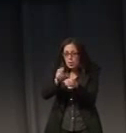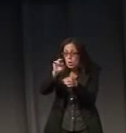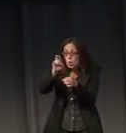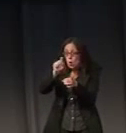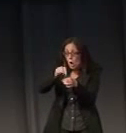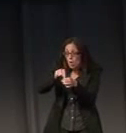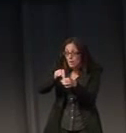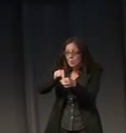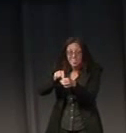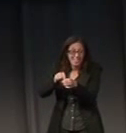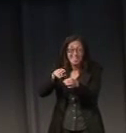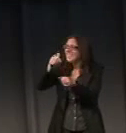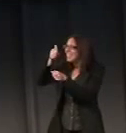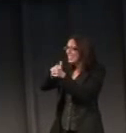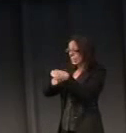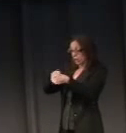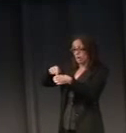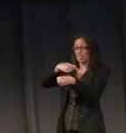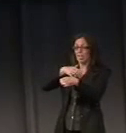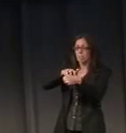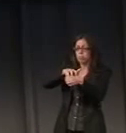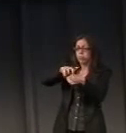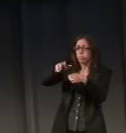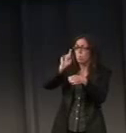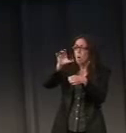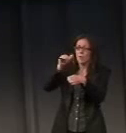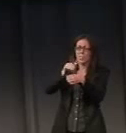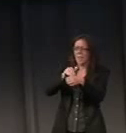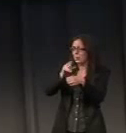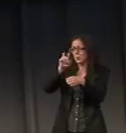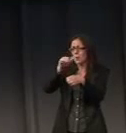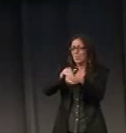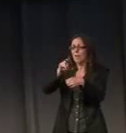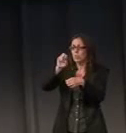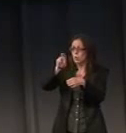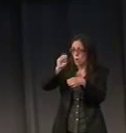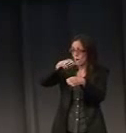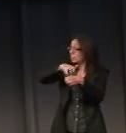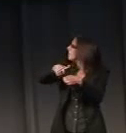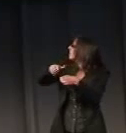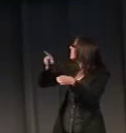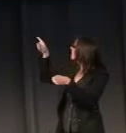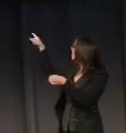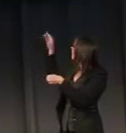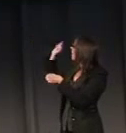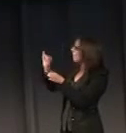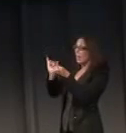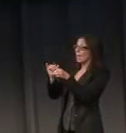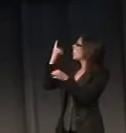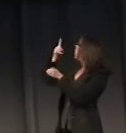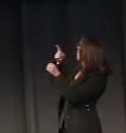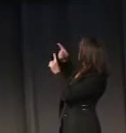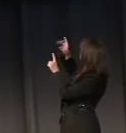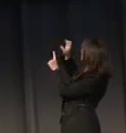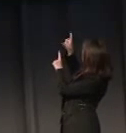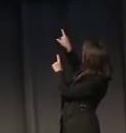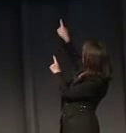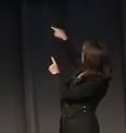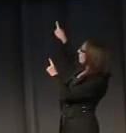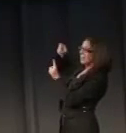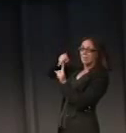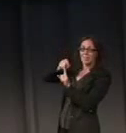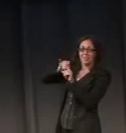of thousands of neurons, this is the response pattern for one such cell and for another cell here. And to summarize all of